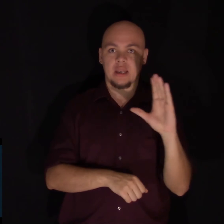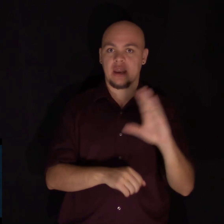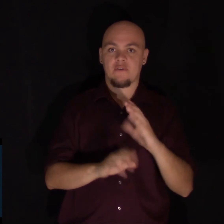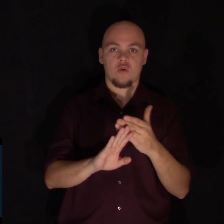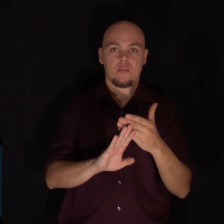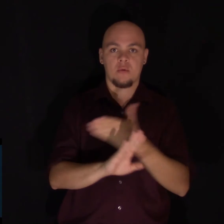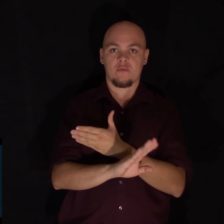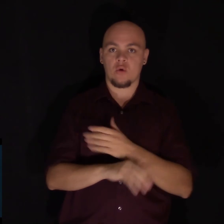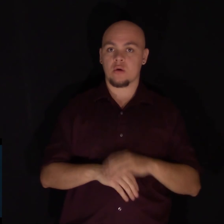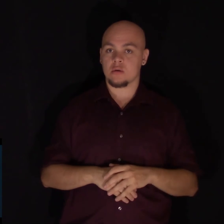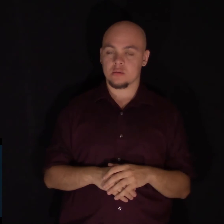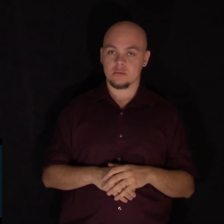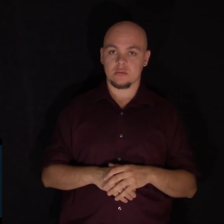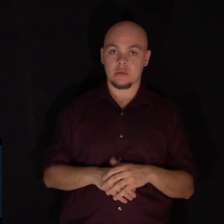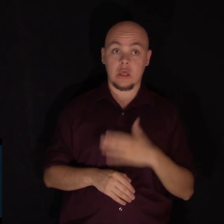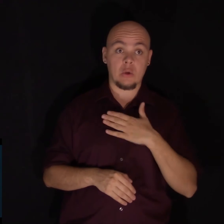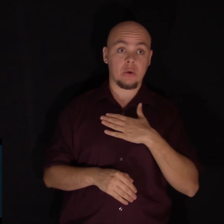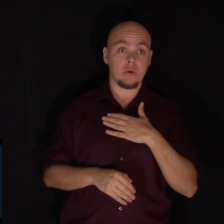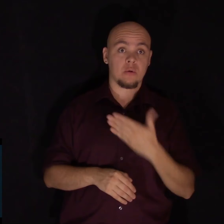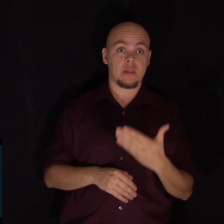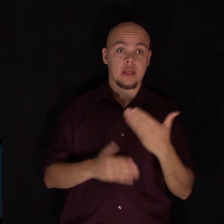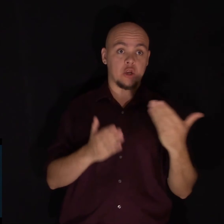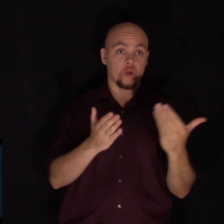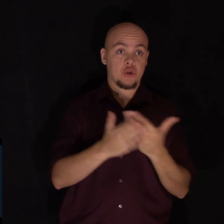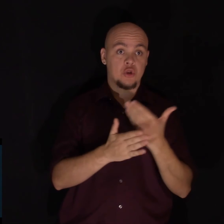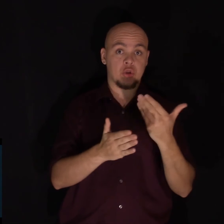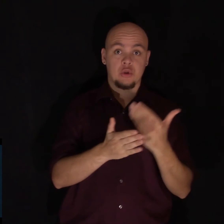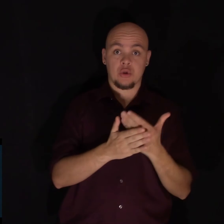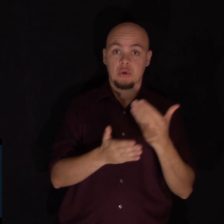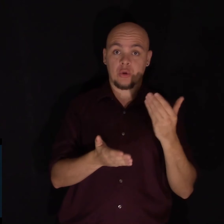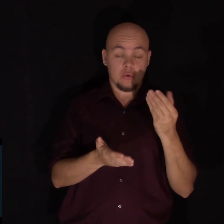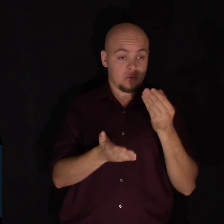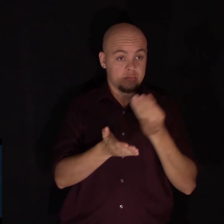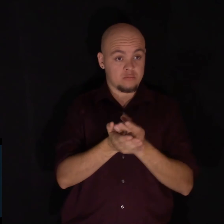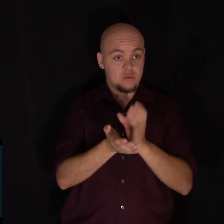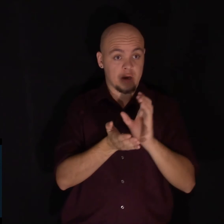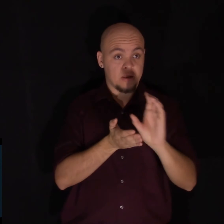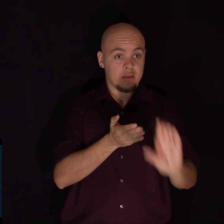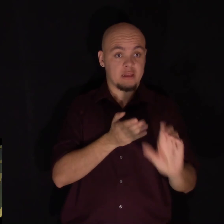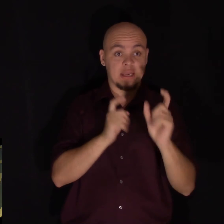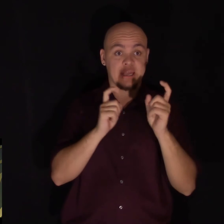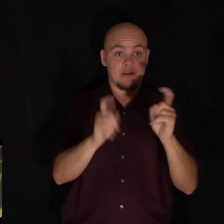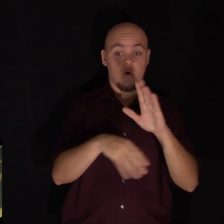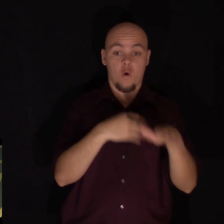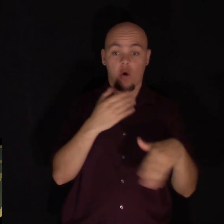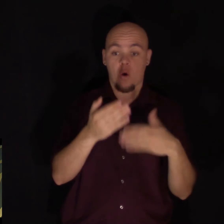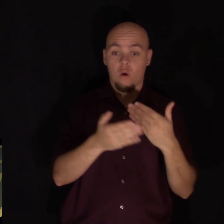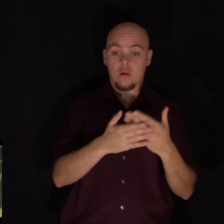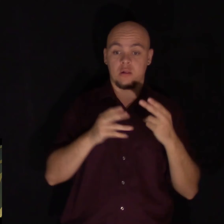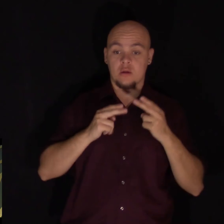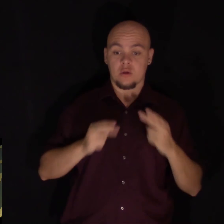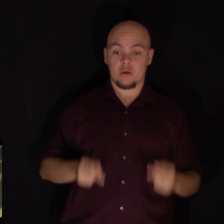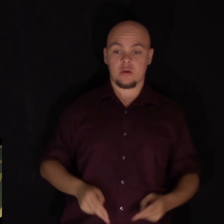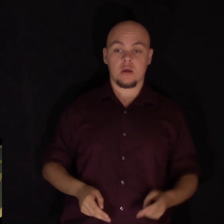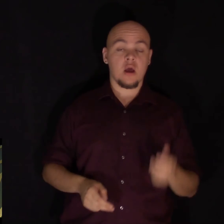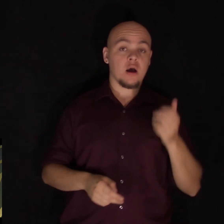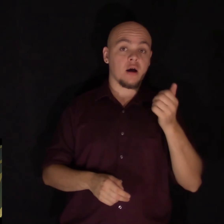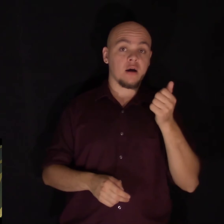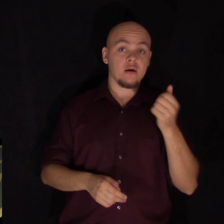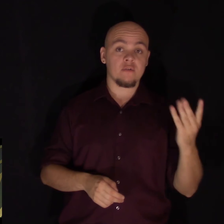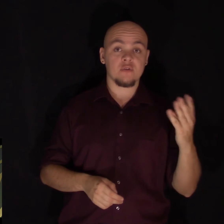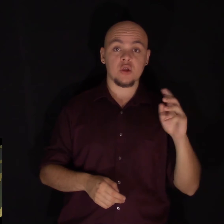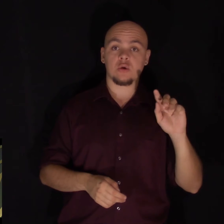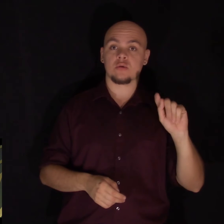absent a willingness to immediately put this new wealth to the service of all humanity. Okay, well, a few trillionaires could grace the covers of our